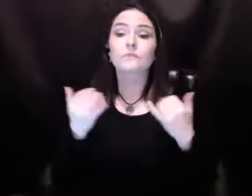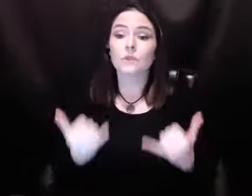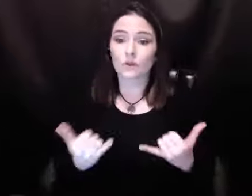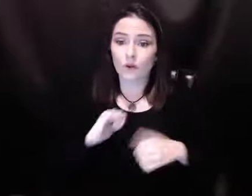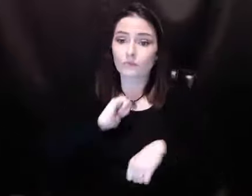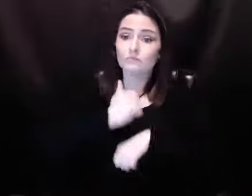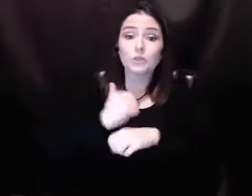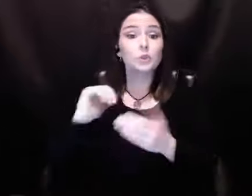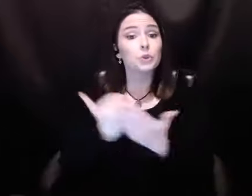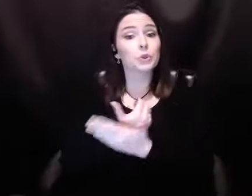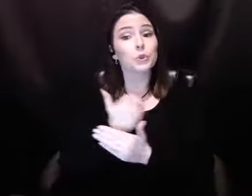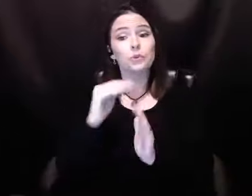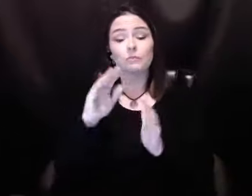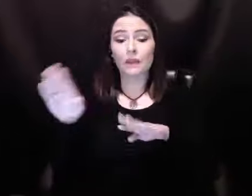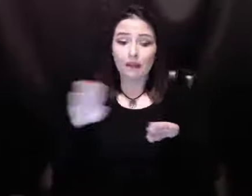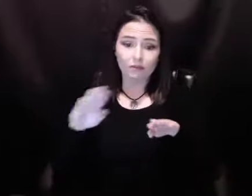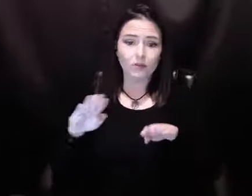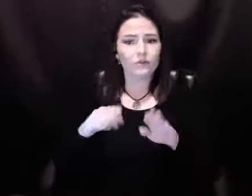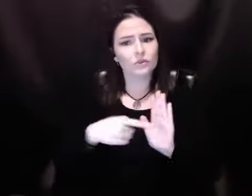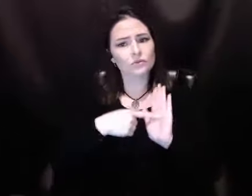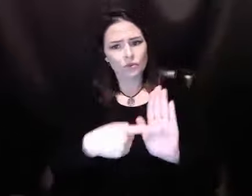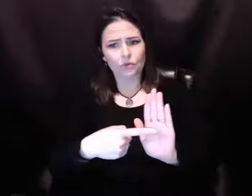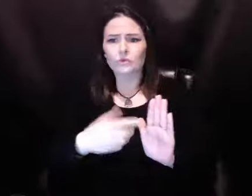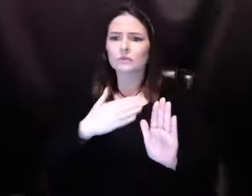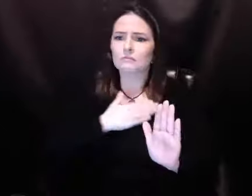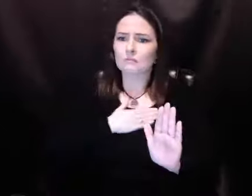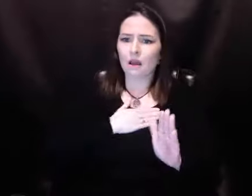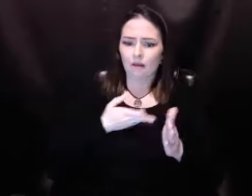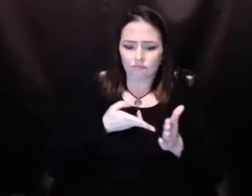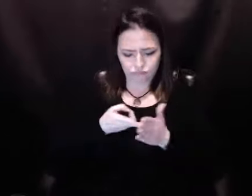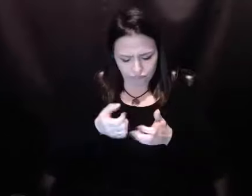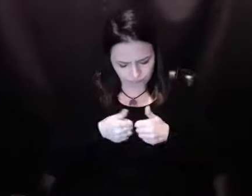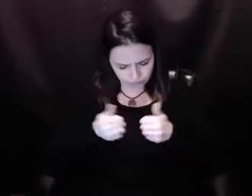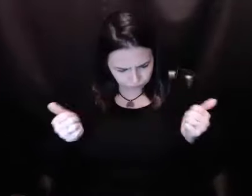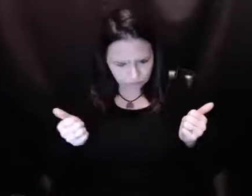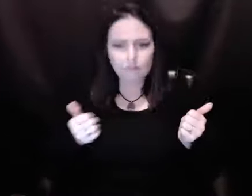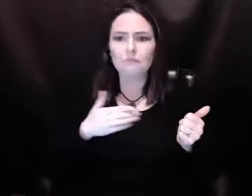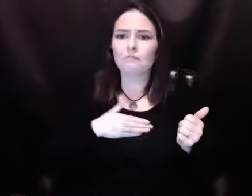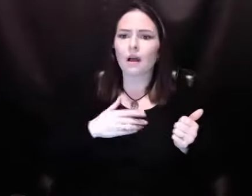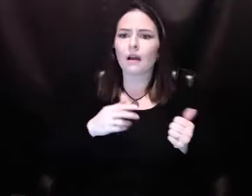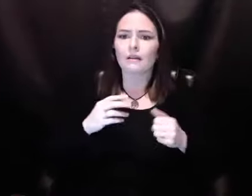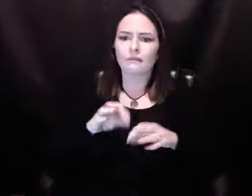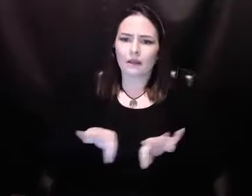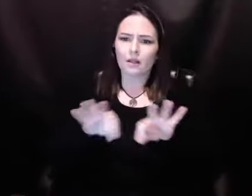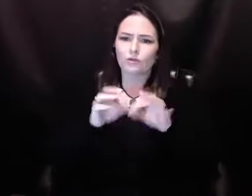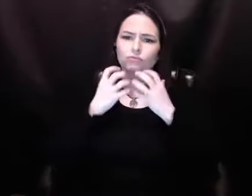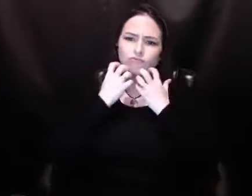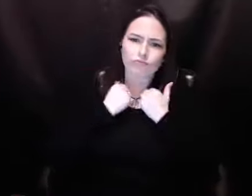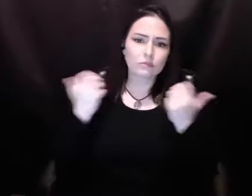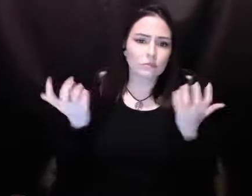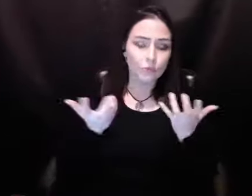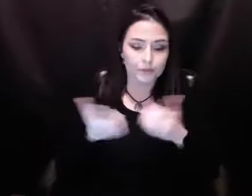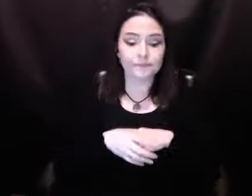is appropriate. How can we distinguish between acceptable and unacceptable behavior when we don't even know what we want or